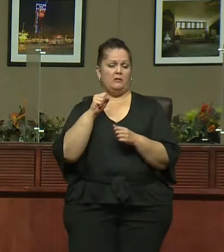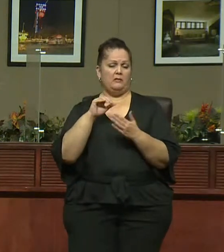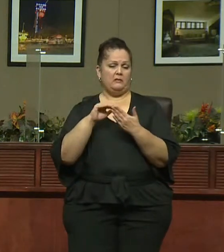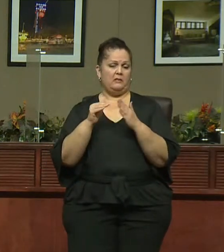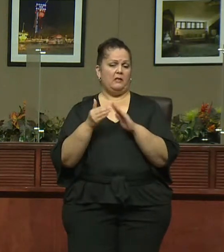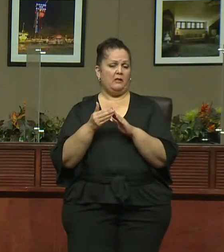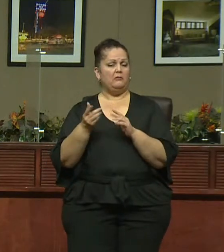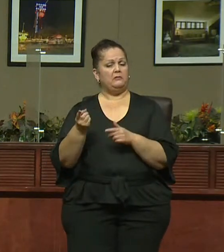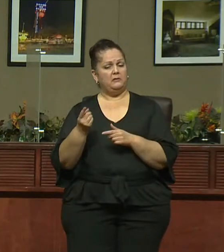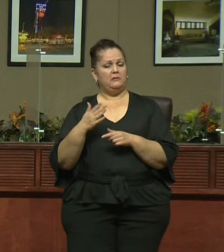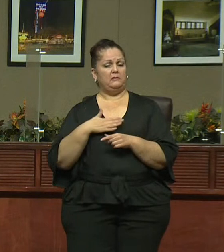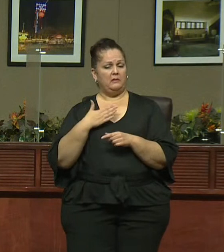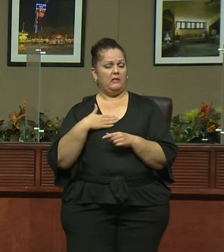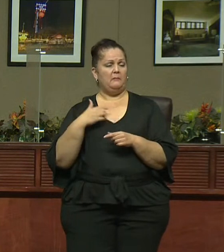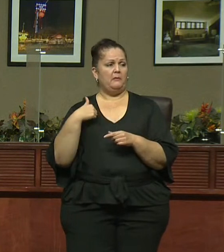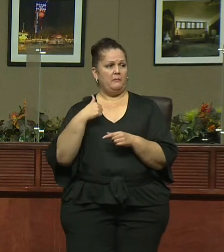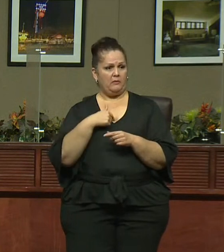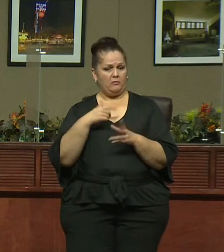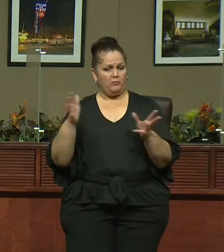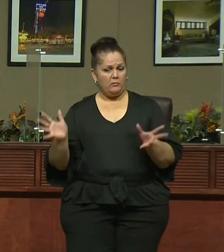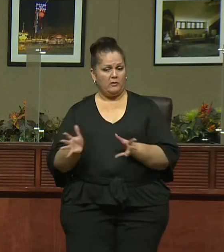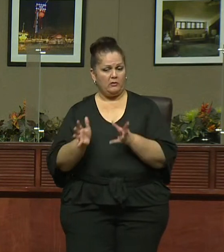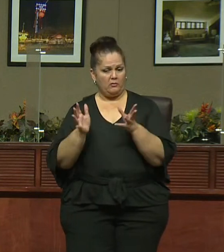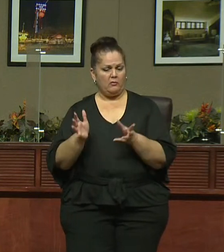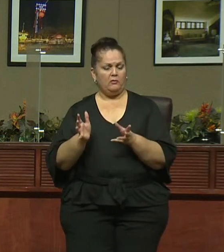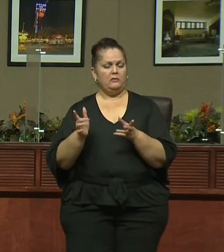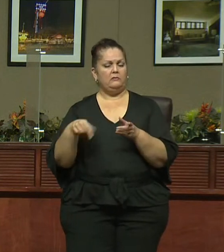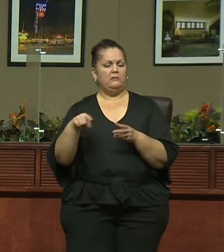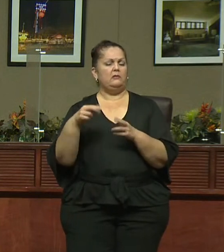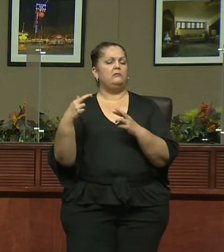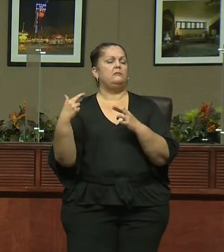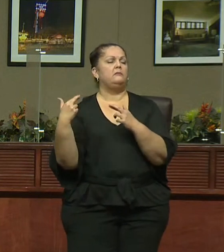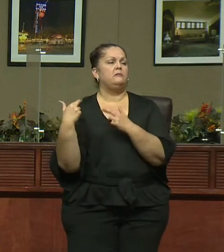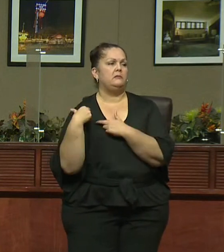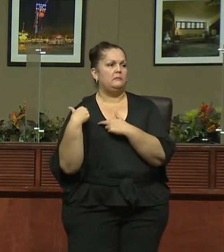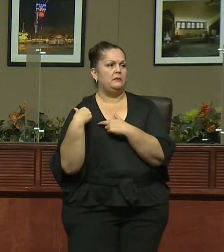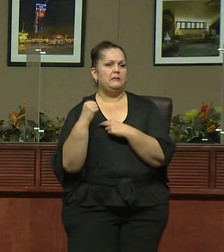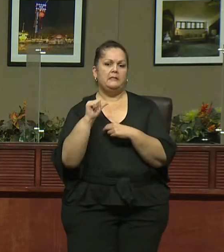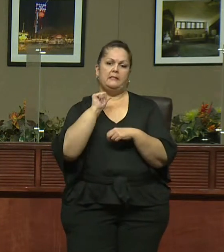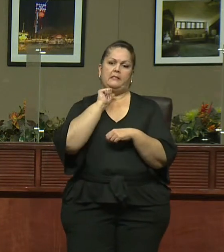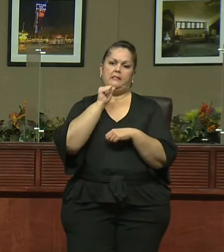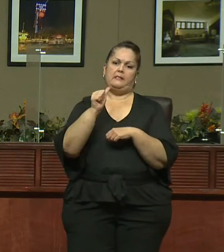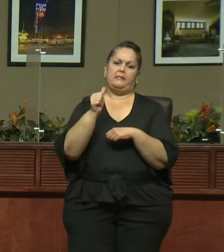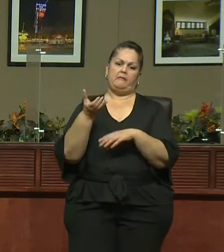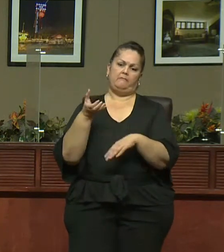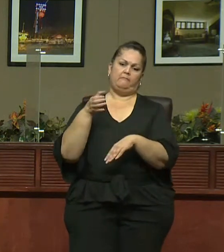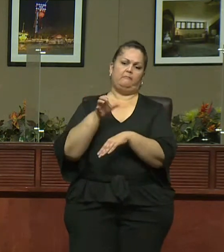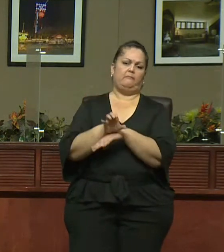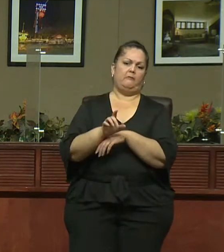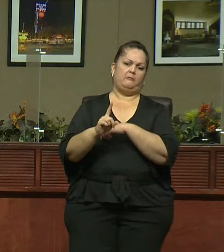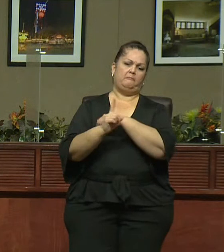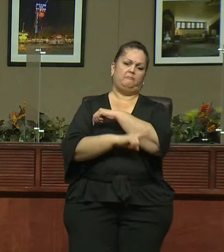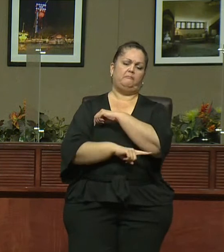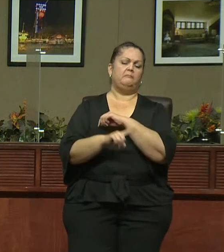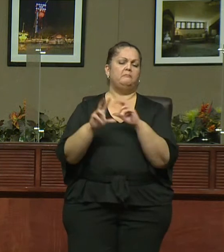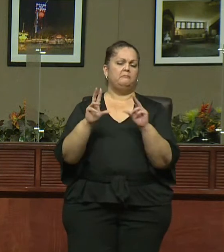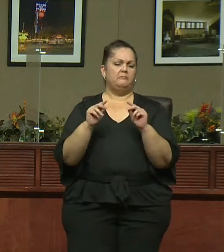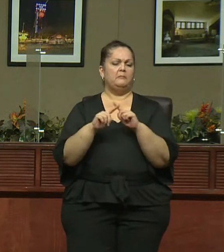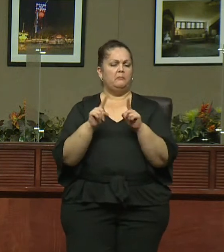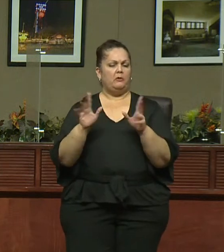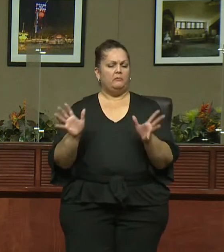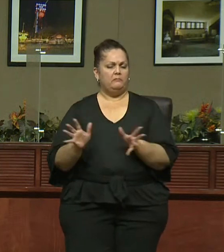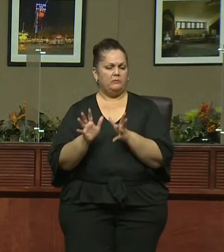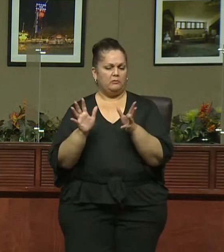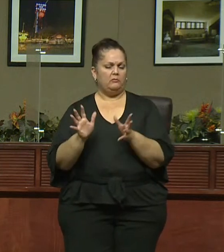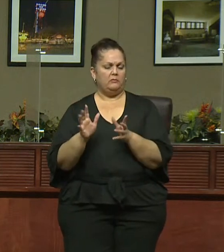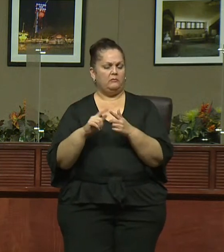continued to encourage us to do the responsible thing rather than having to make us do the responsible thing or enacting